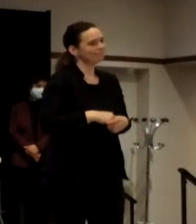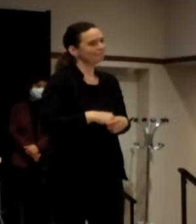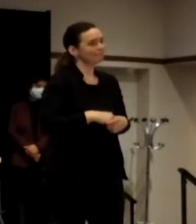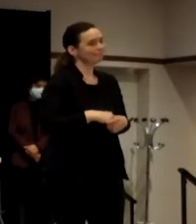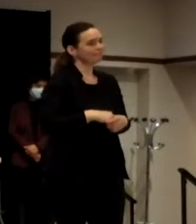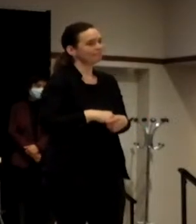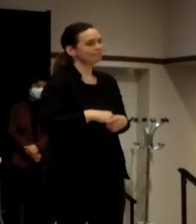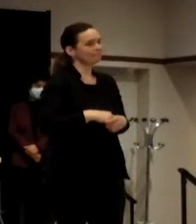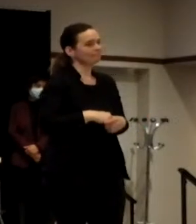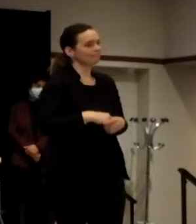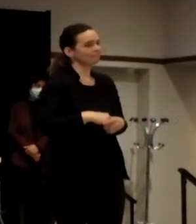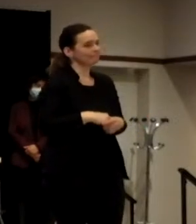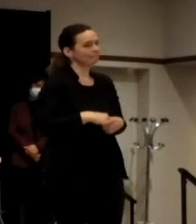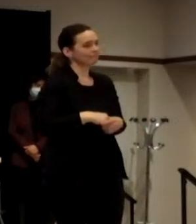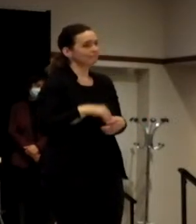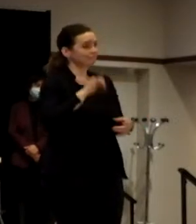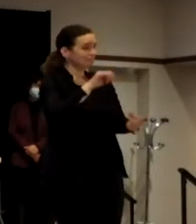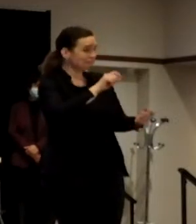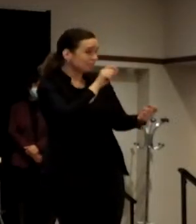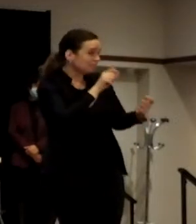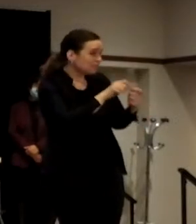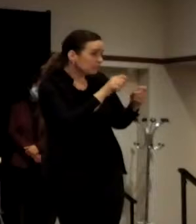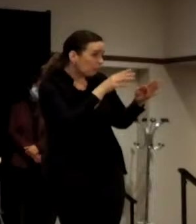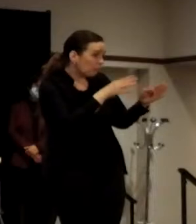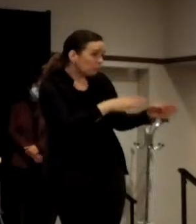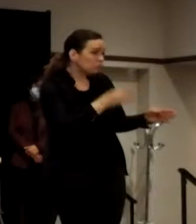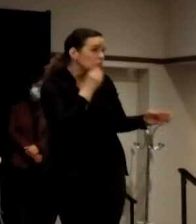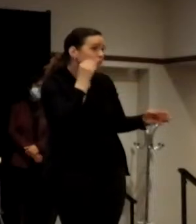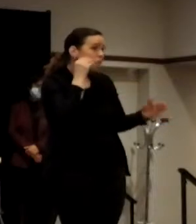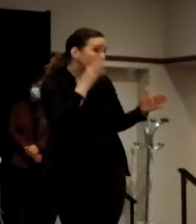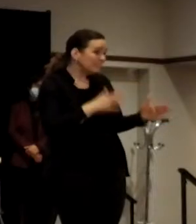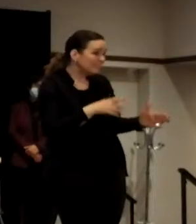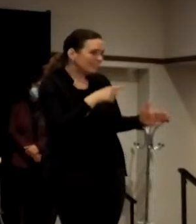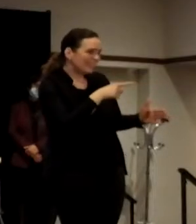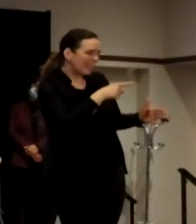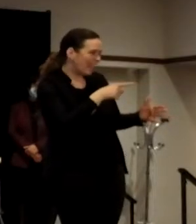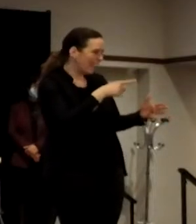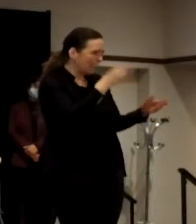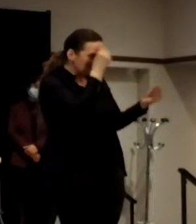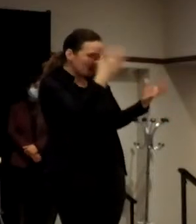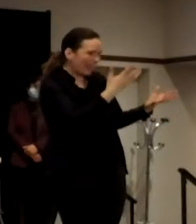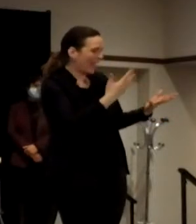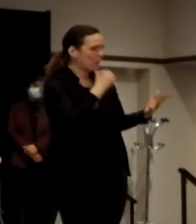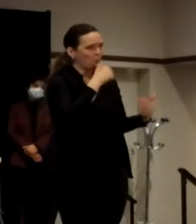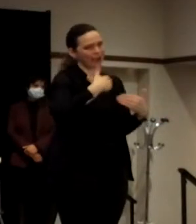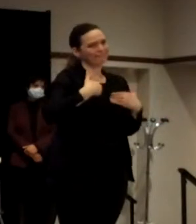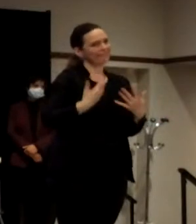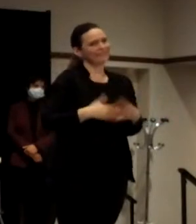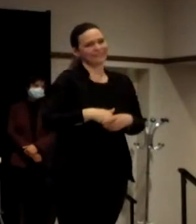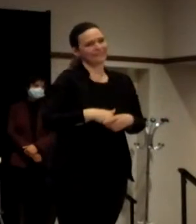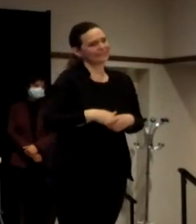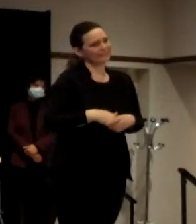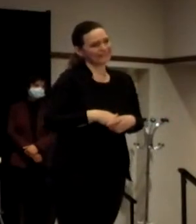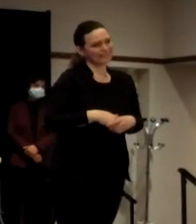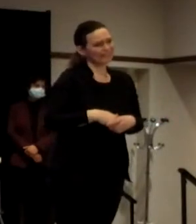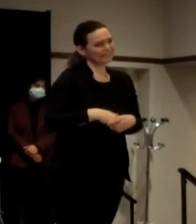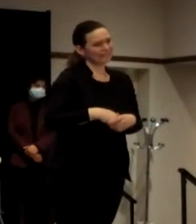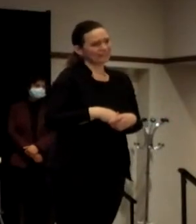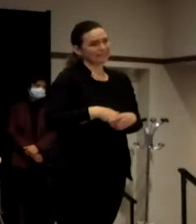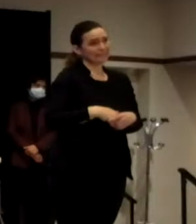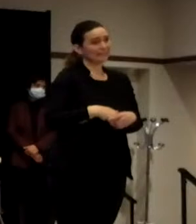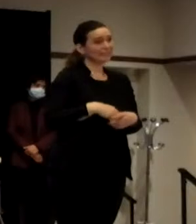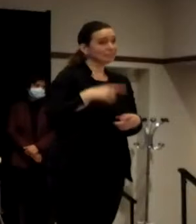neighbor if they're in a facility. Again, where we will receive specific stuff, but again, it doesn't tell us if they're vaccinated or